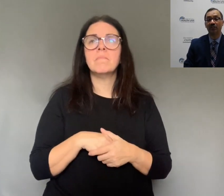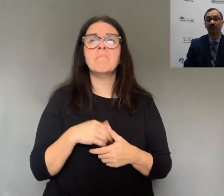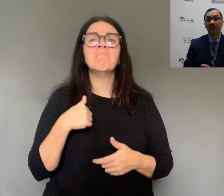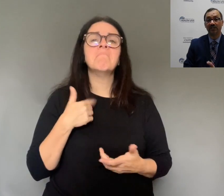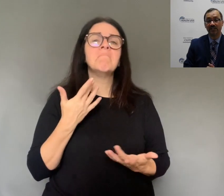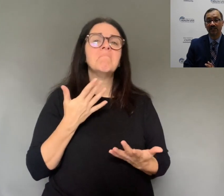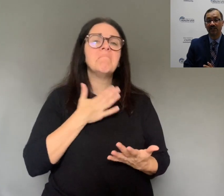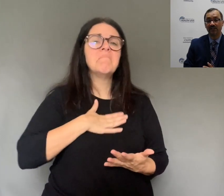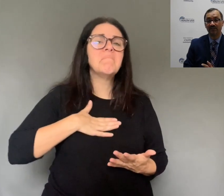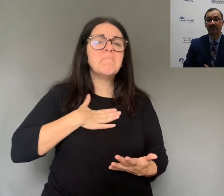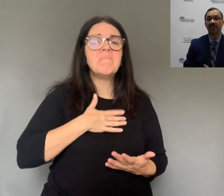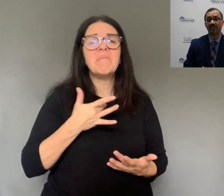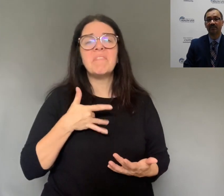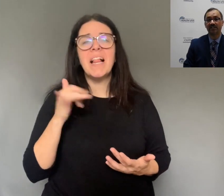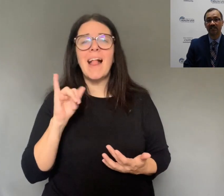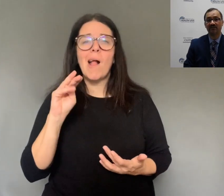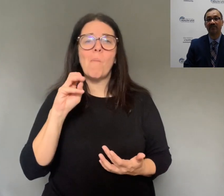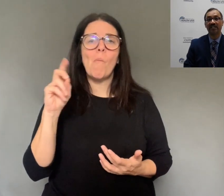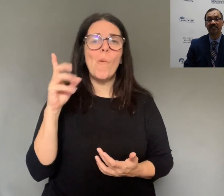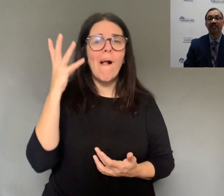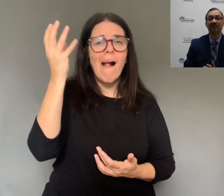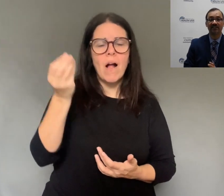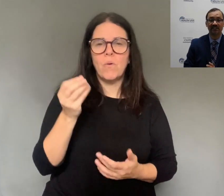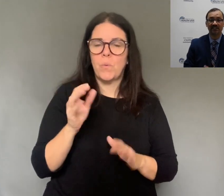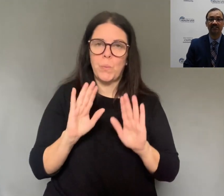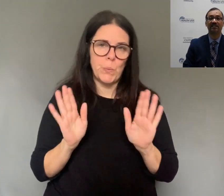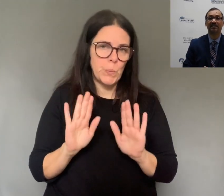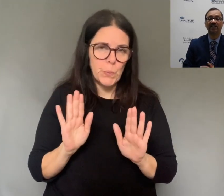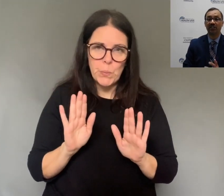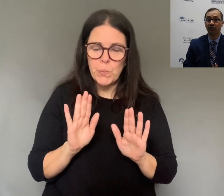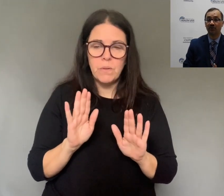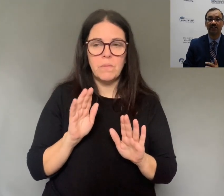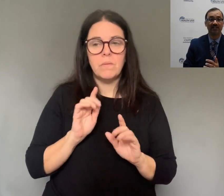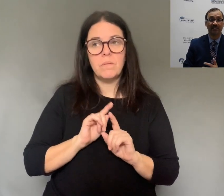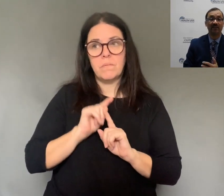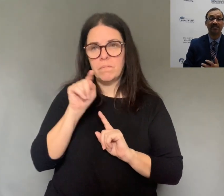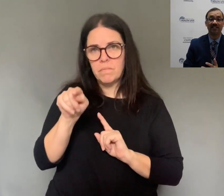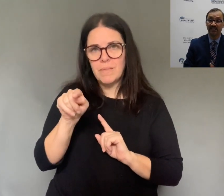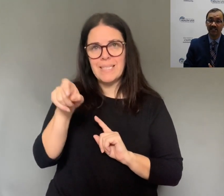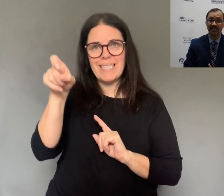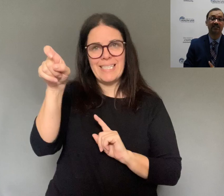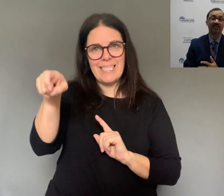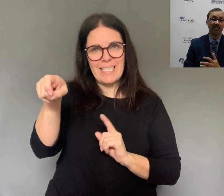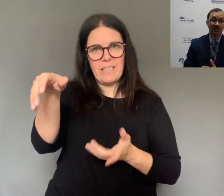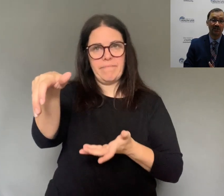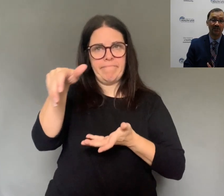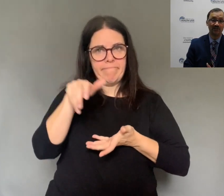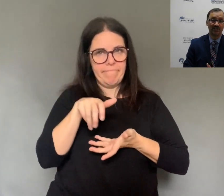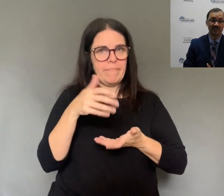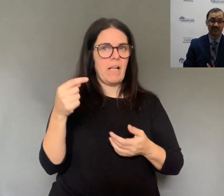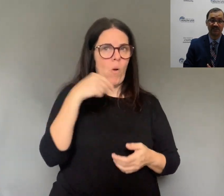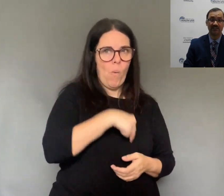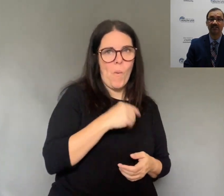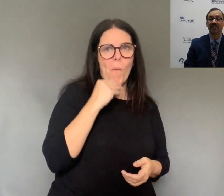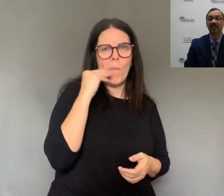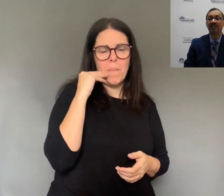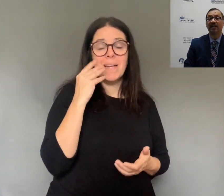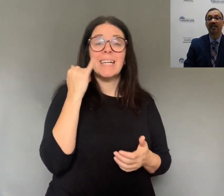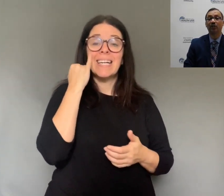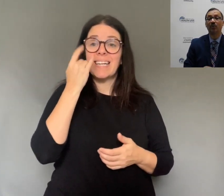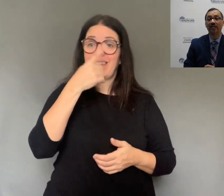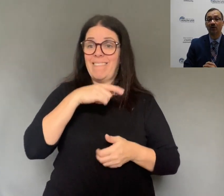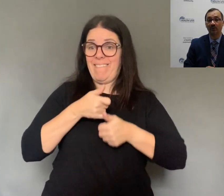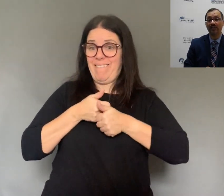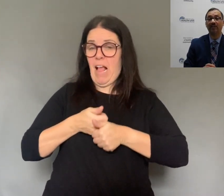everyone do their responsibility of maintaining physical distancing, ensuring that when they're sick, they're not going to these facilities